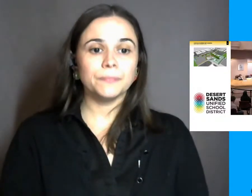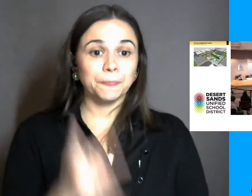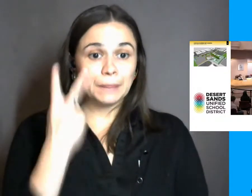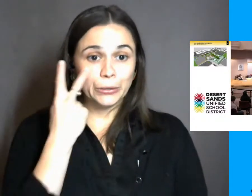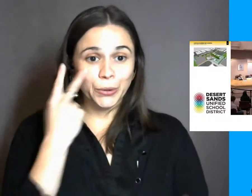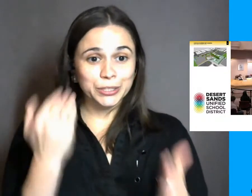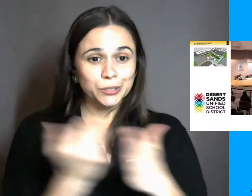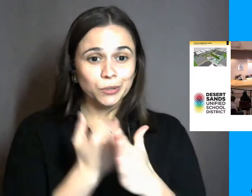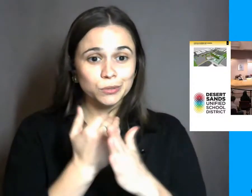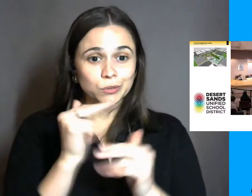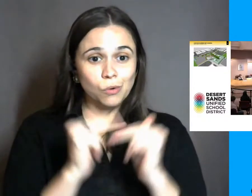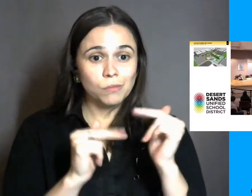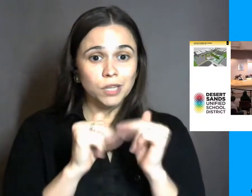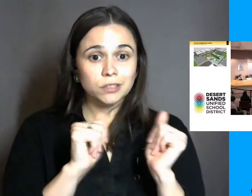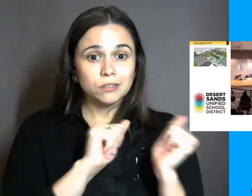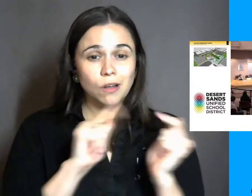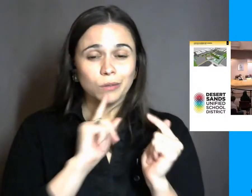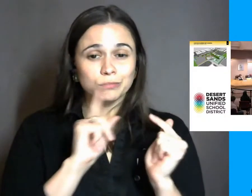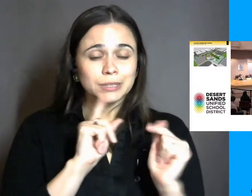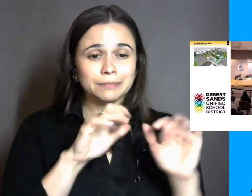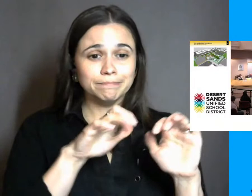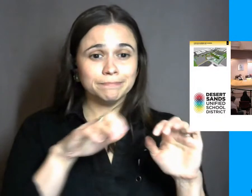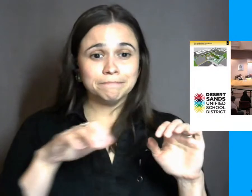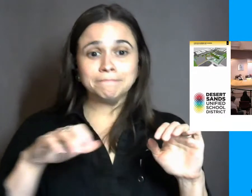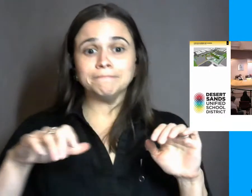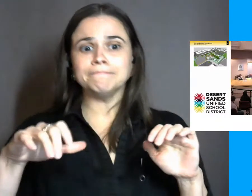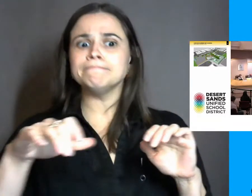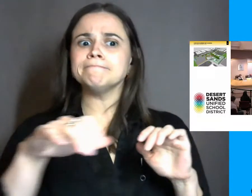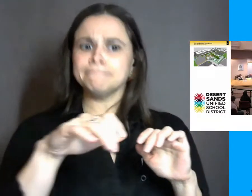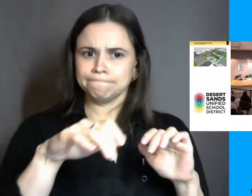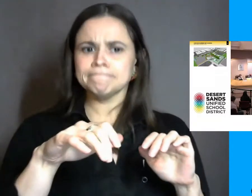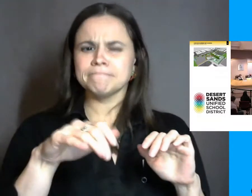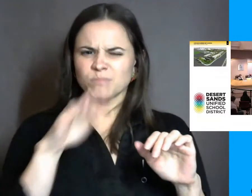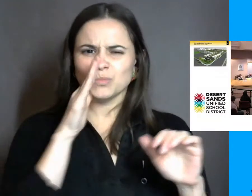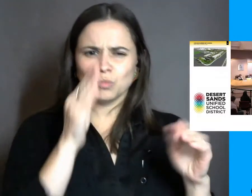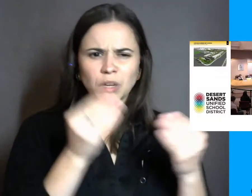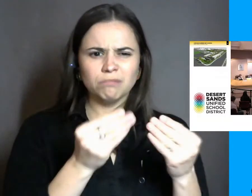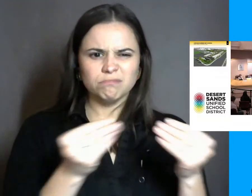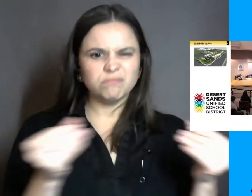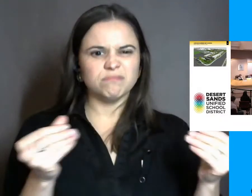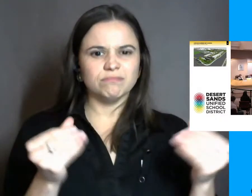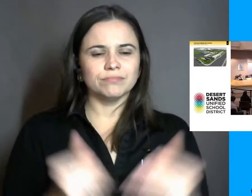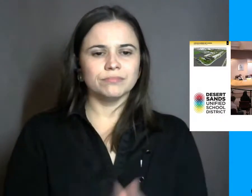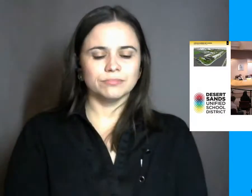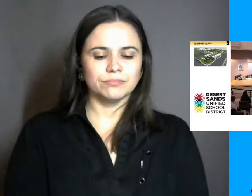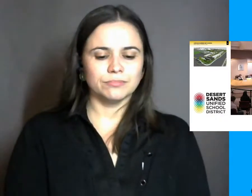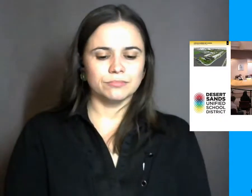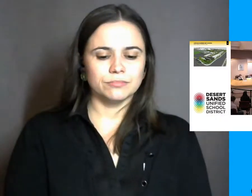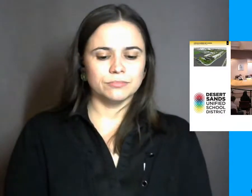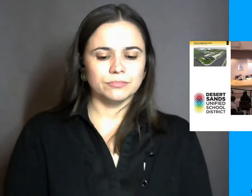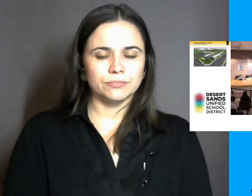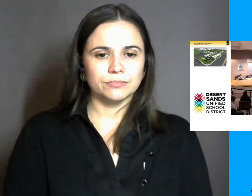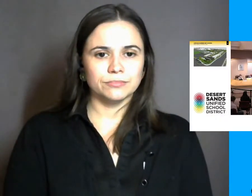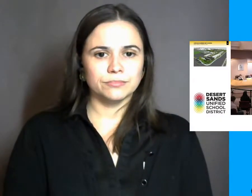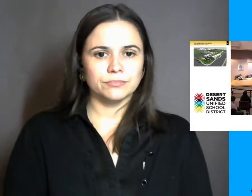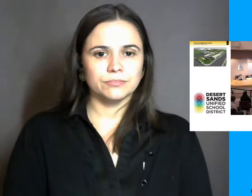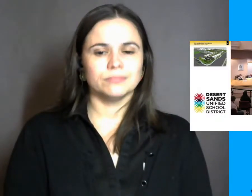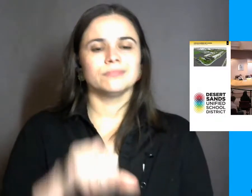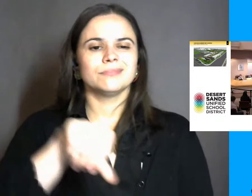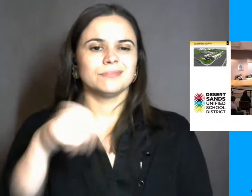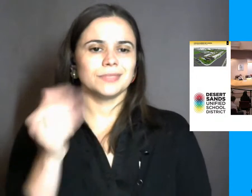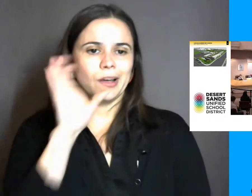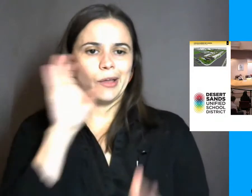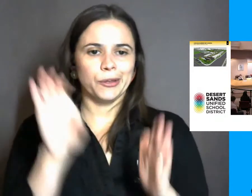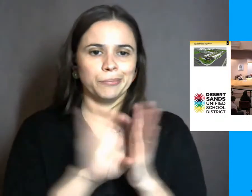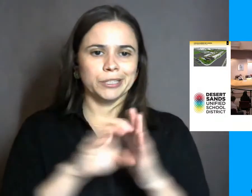into place there, and that's how the campus is going to finally shape up when we're pretty much wrapped up there. Here's just another perspective looking at Magnesia